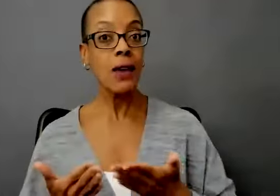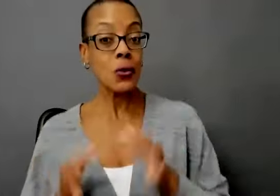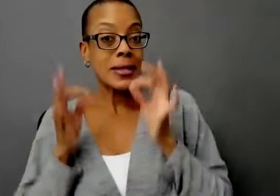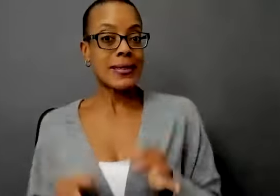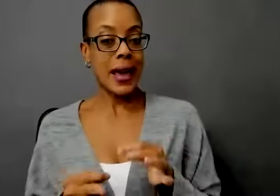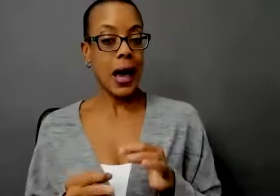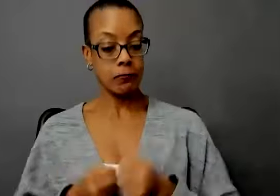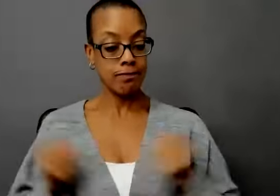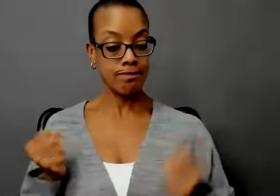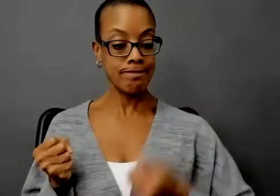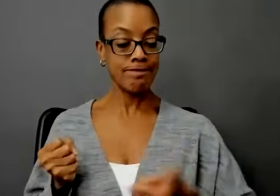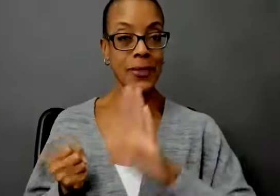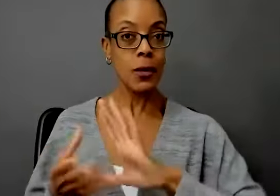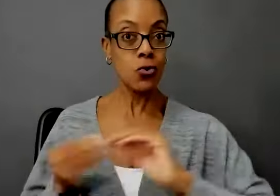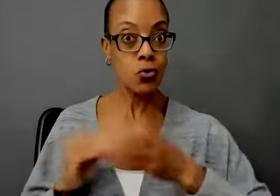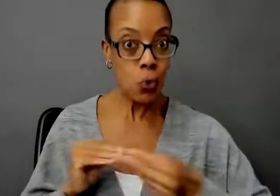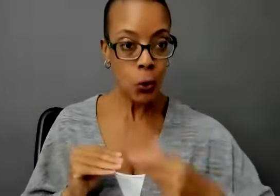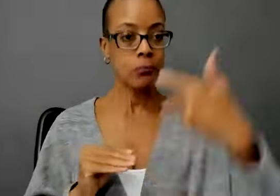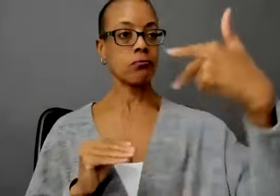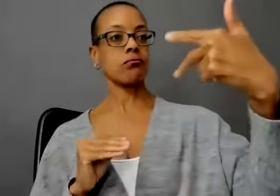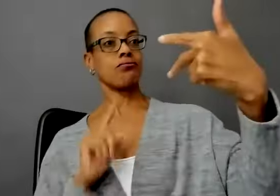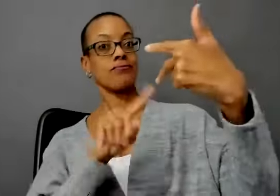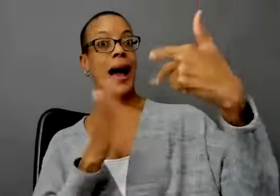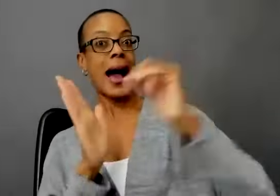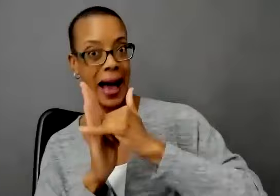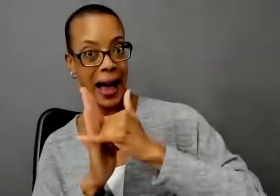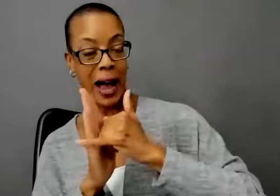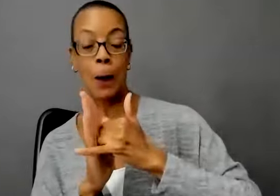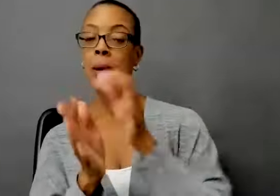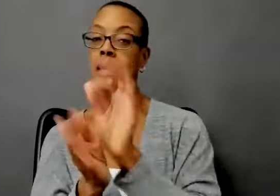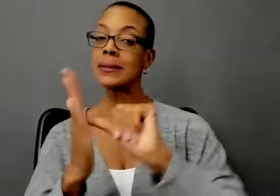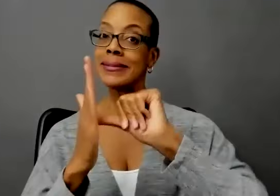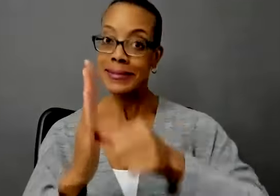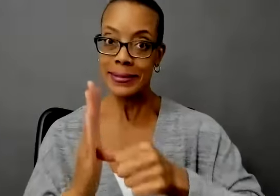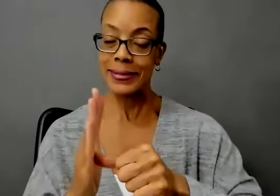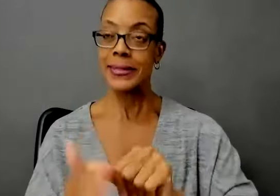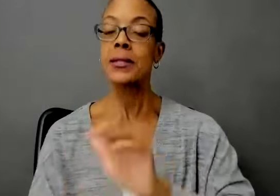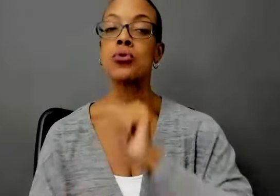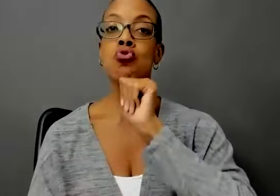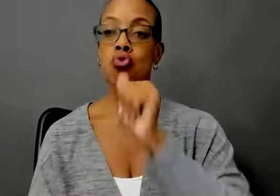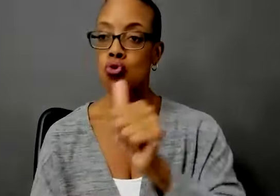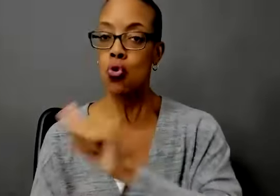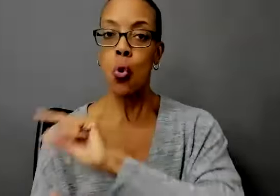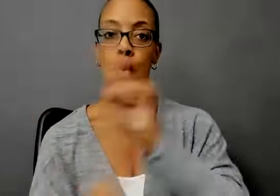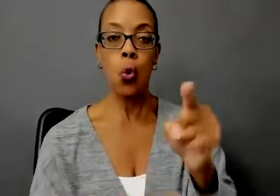Super important, but again, don't do it alone. Have support, and not just your